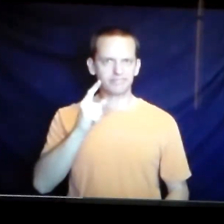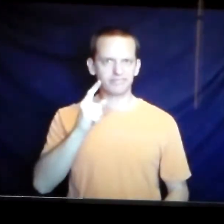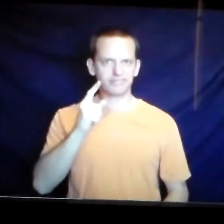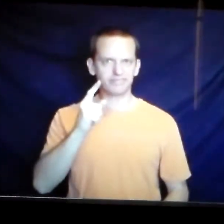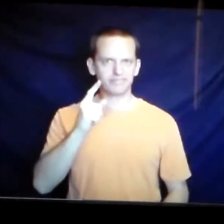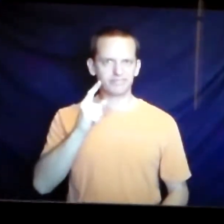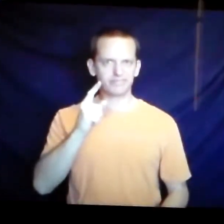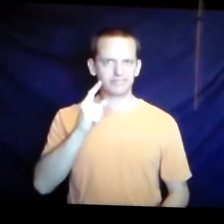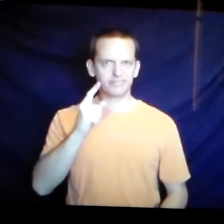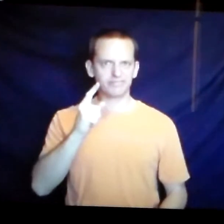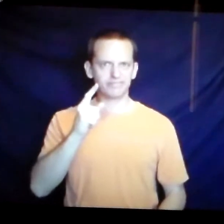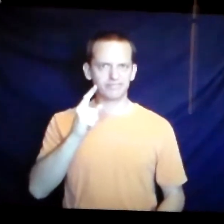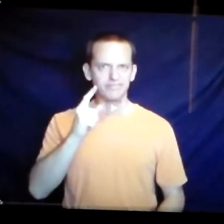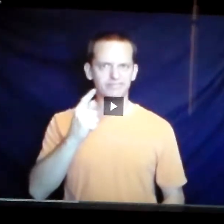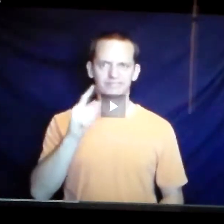It got me thinking.